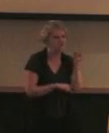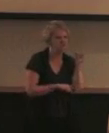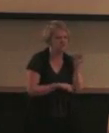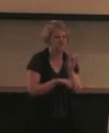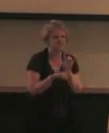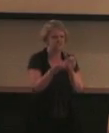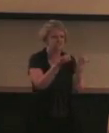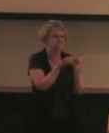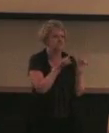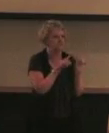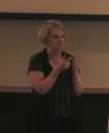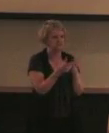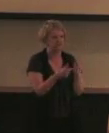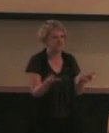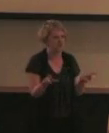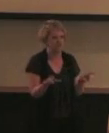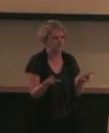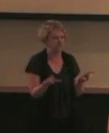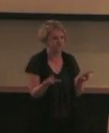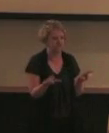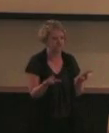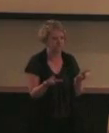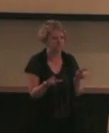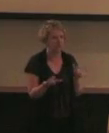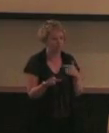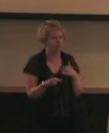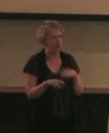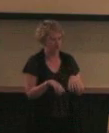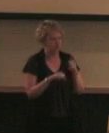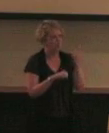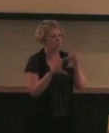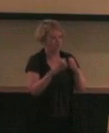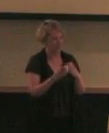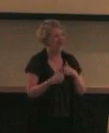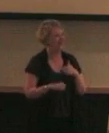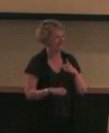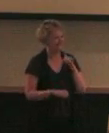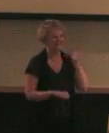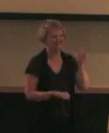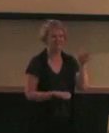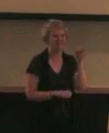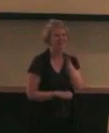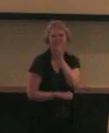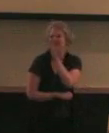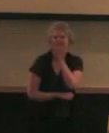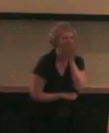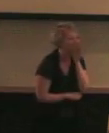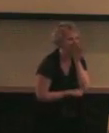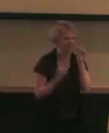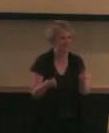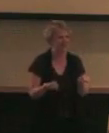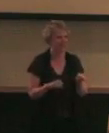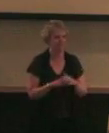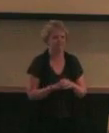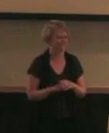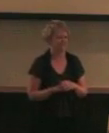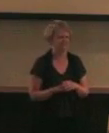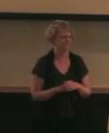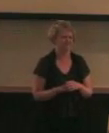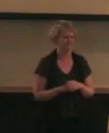other language out there and say, hey, now I can communicate to anybody out there that speaks whatever that language is.